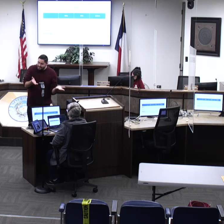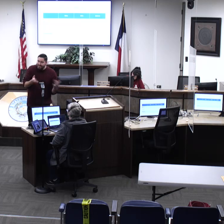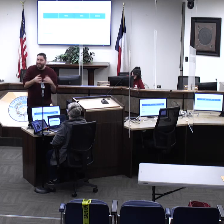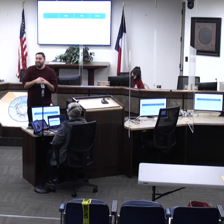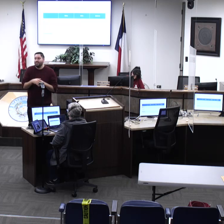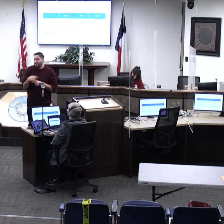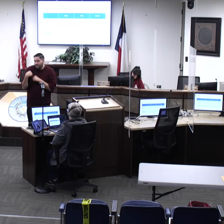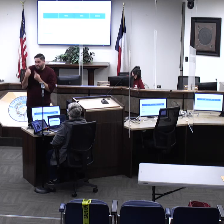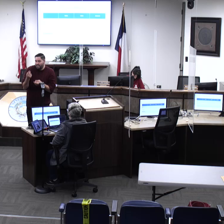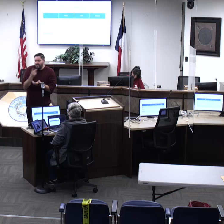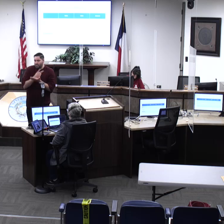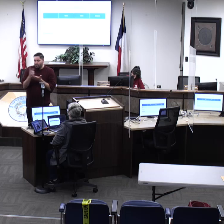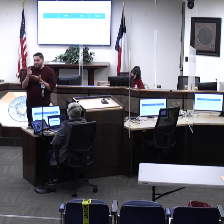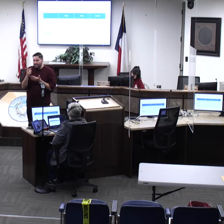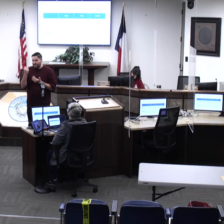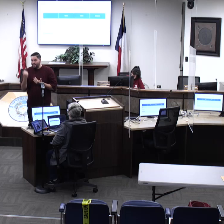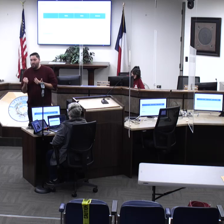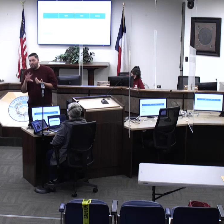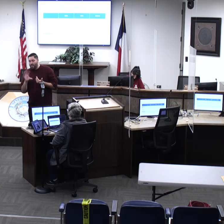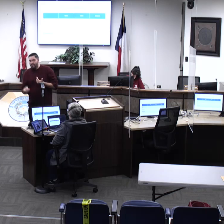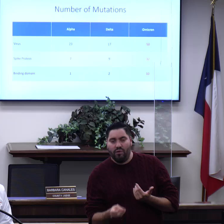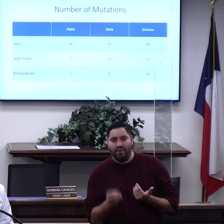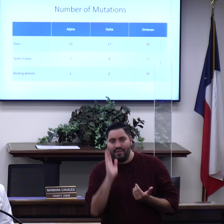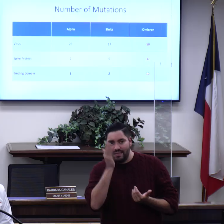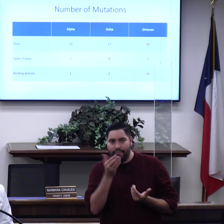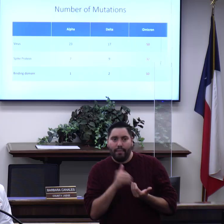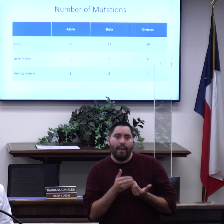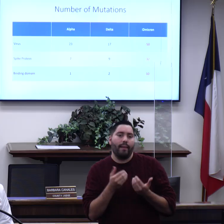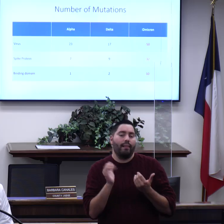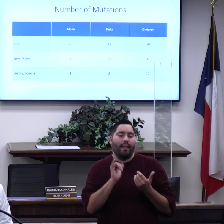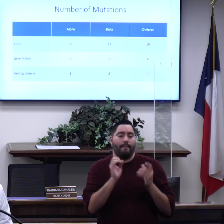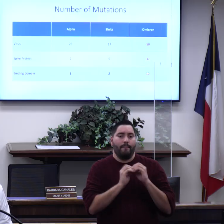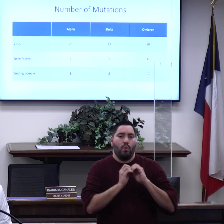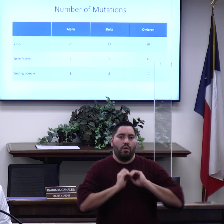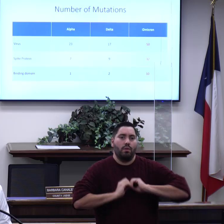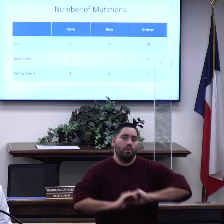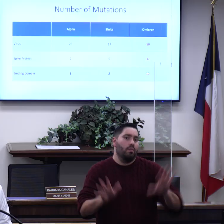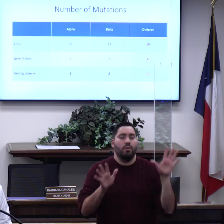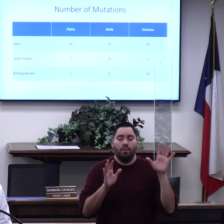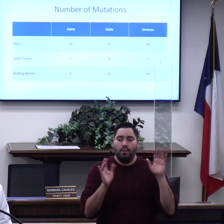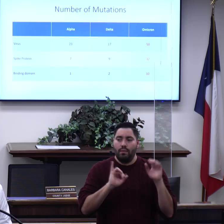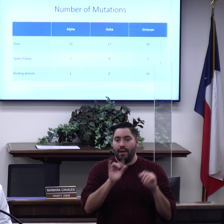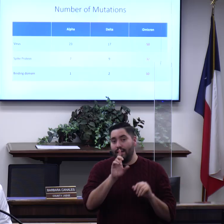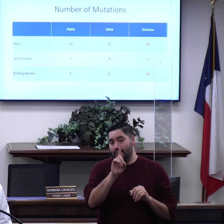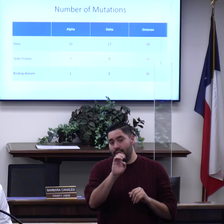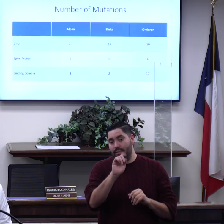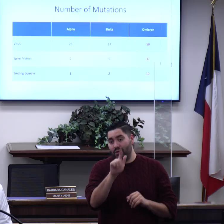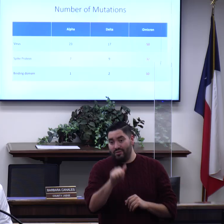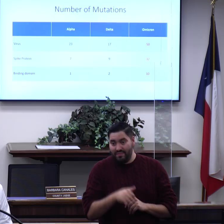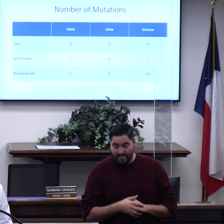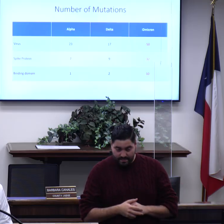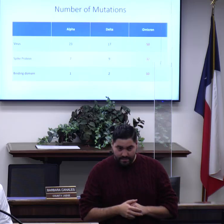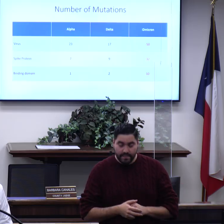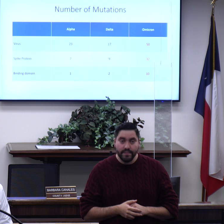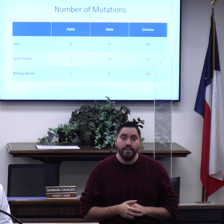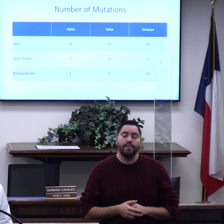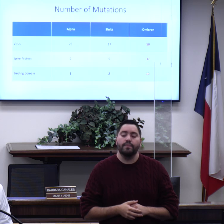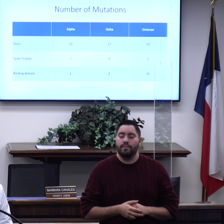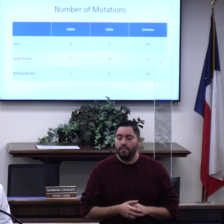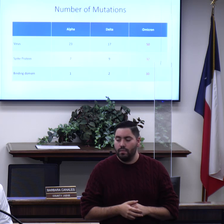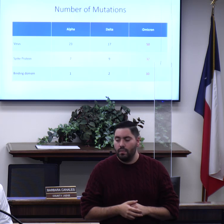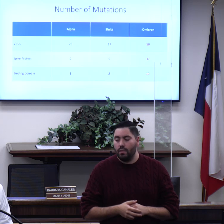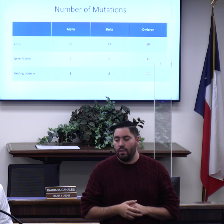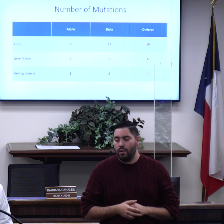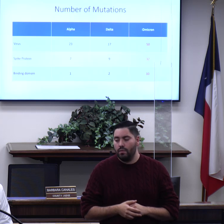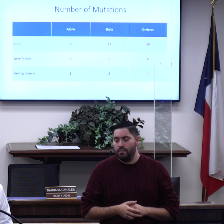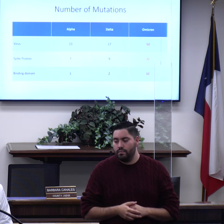in South Africa, it seems to be more contagious, just like Delta. And what we